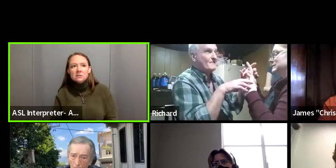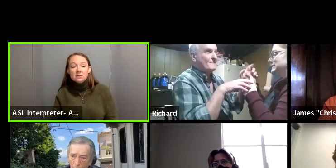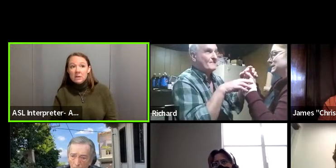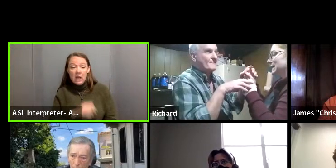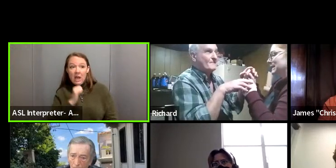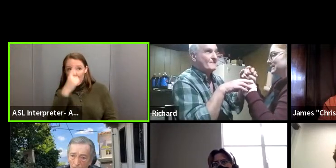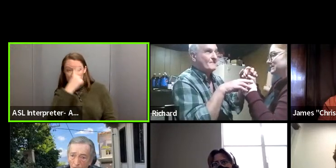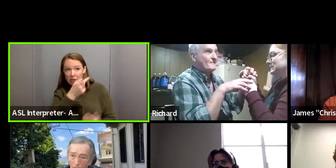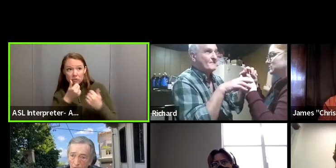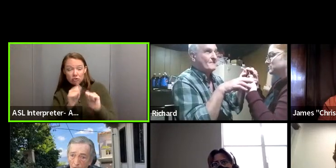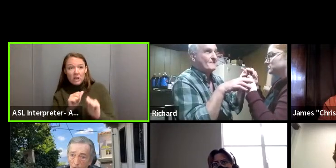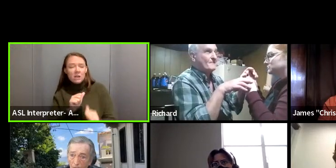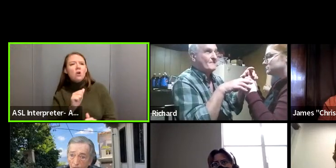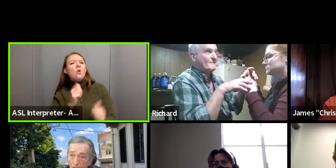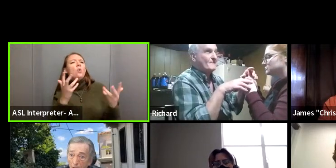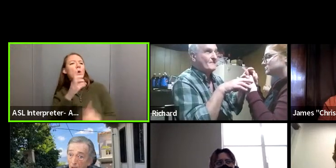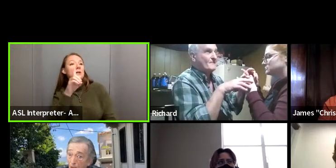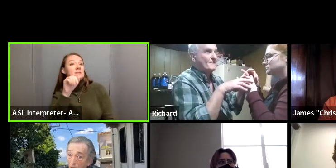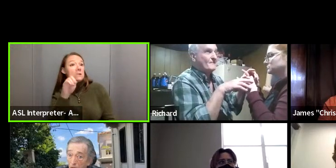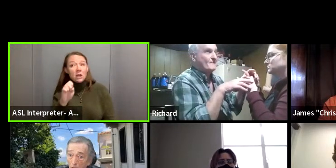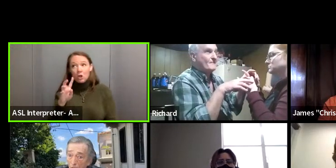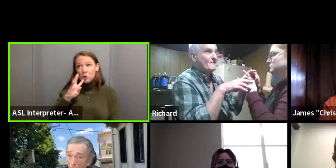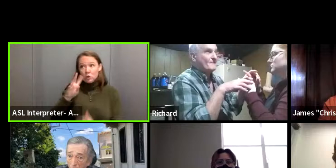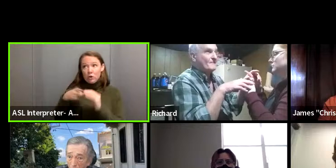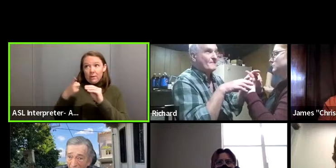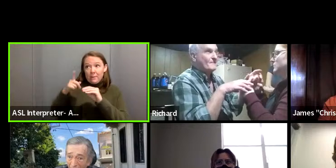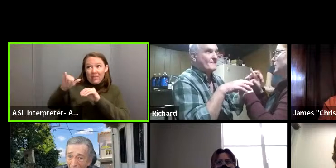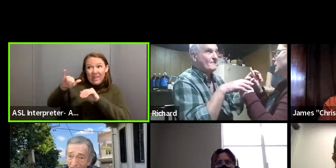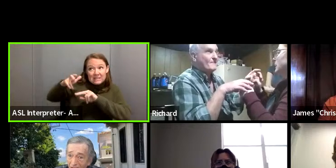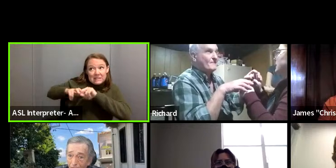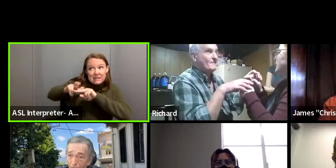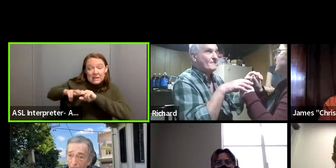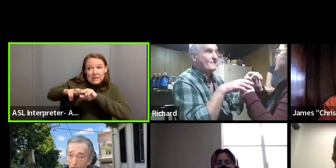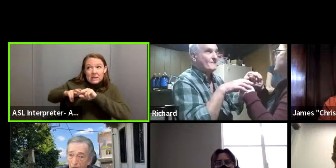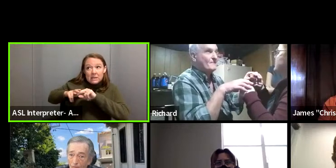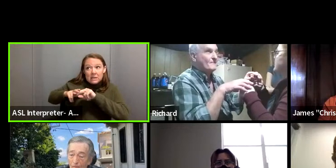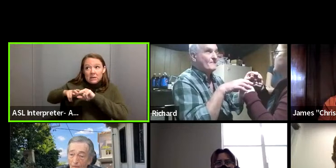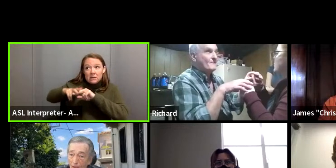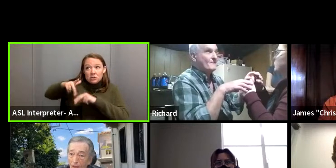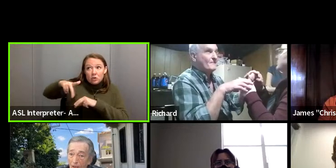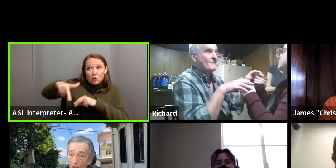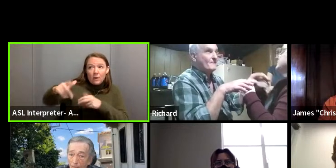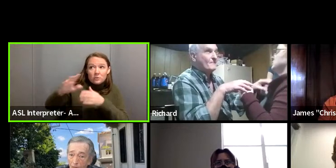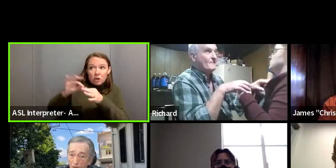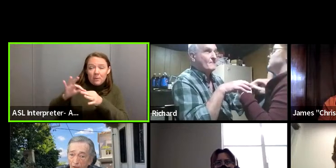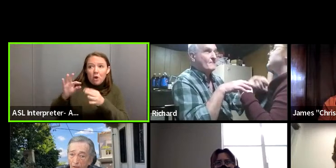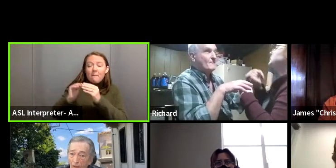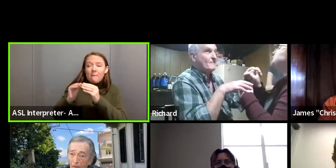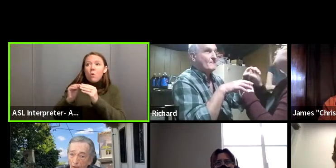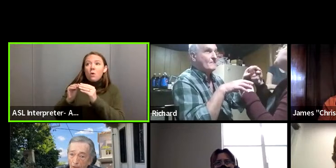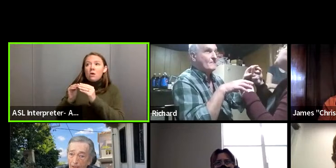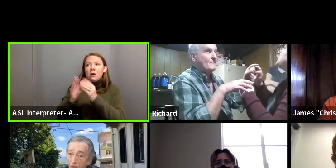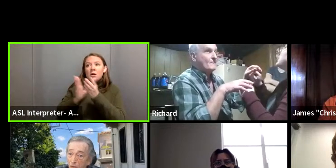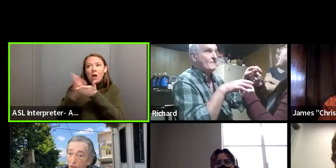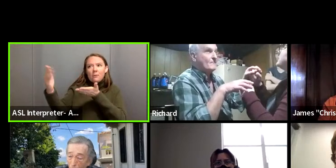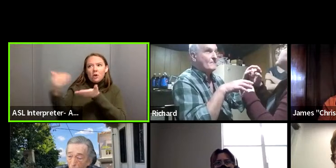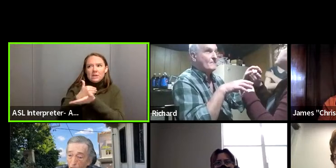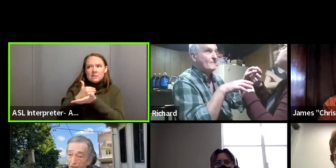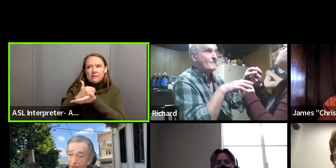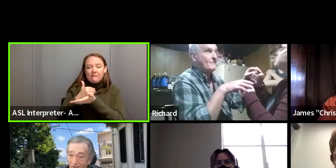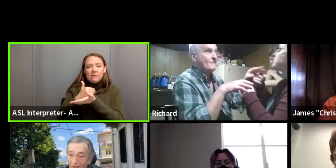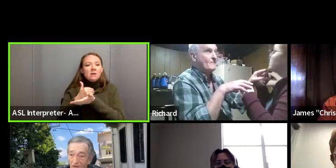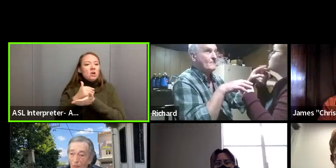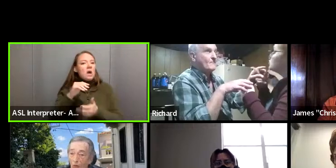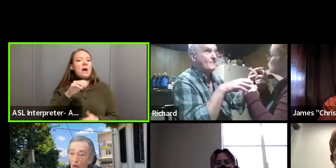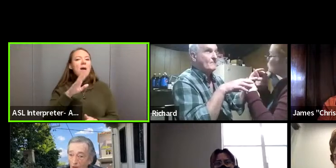Talking specifically about the seated vehicle that we were talking about, or are you talking about a more comprehensive issue? I'm talking about a